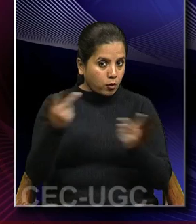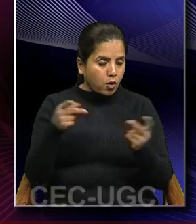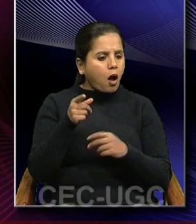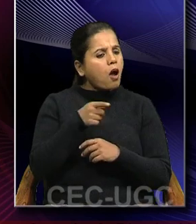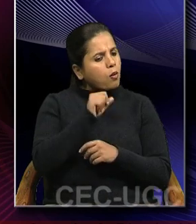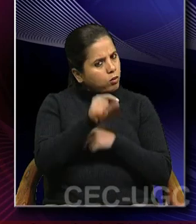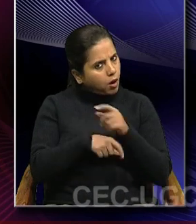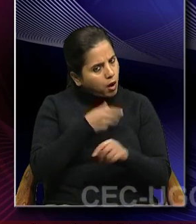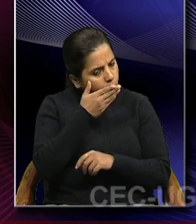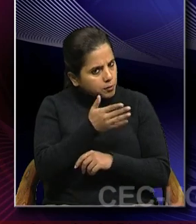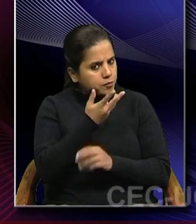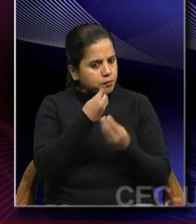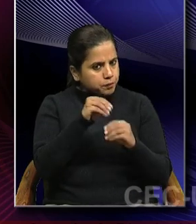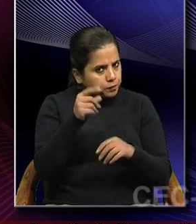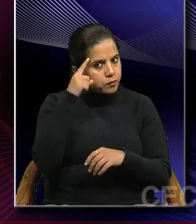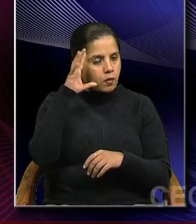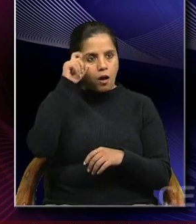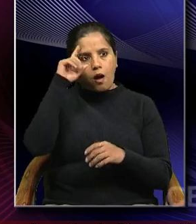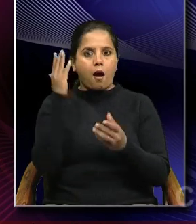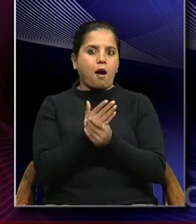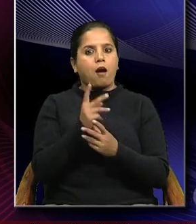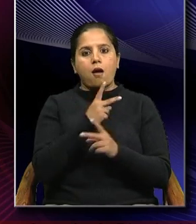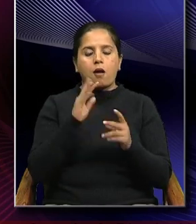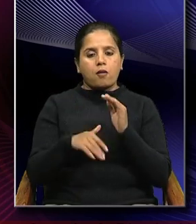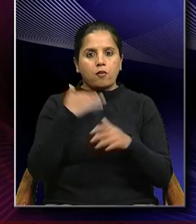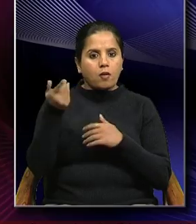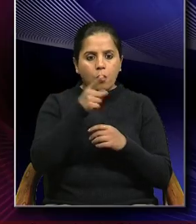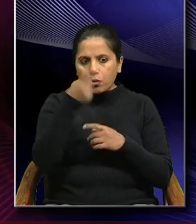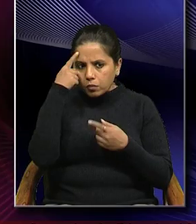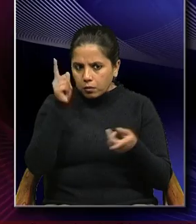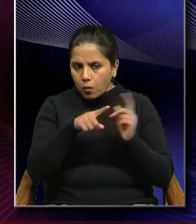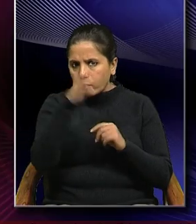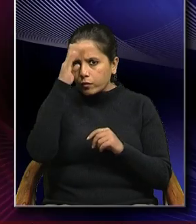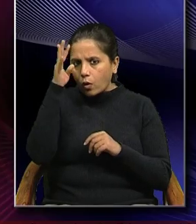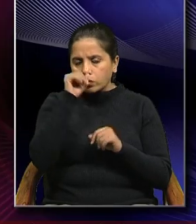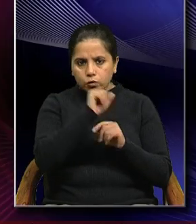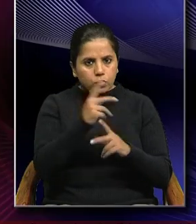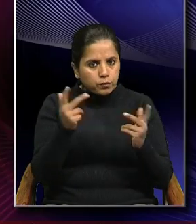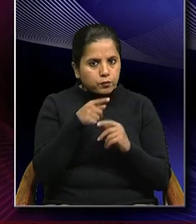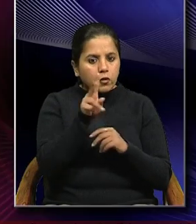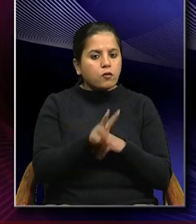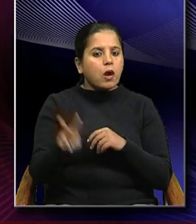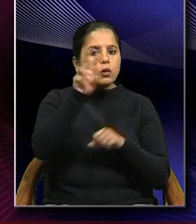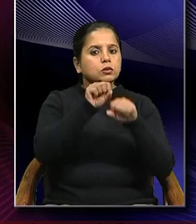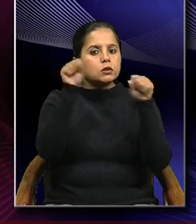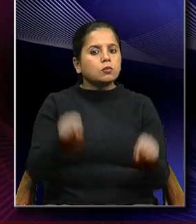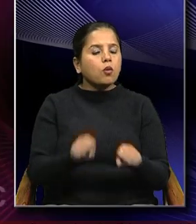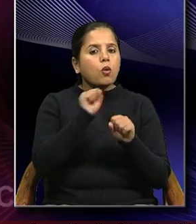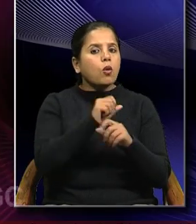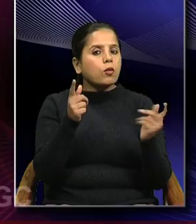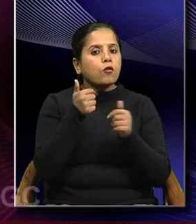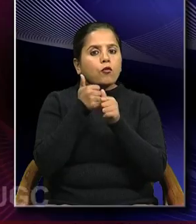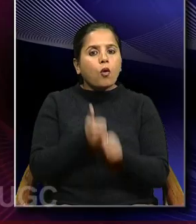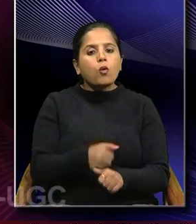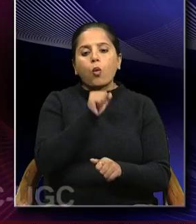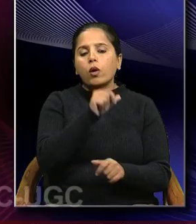your company, about your brand, about your strategies, about your philosophy, about your value system which you are following into your